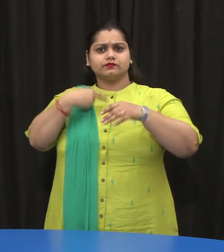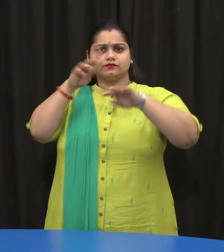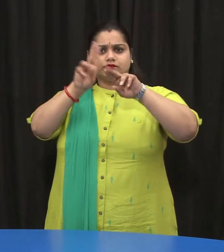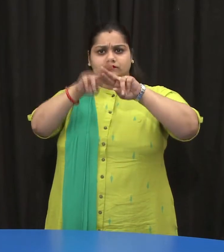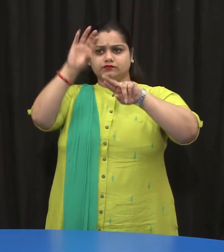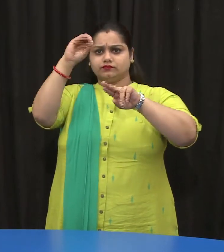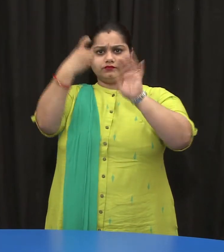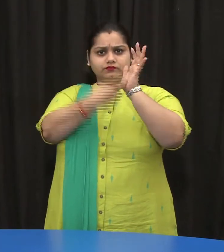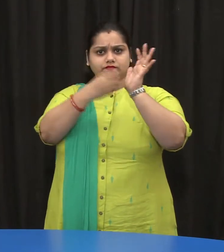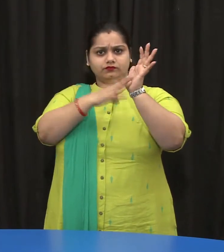worksheet.